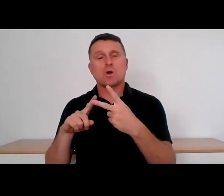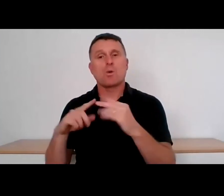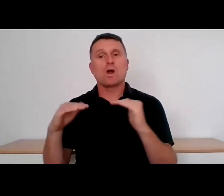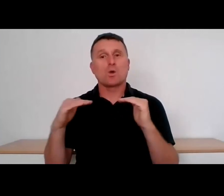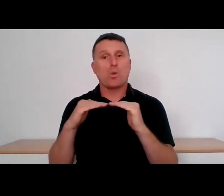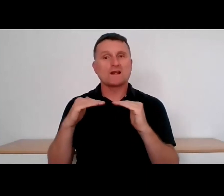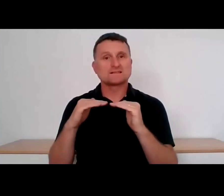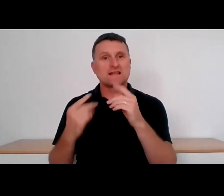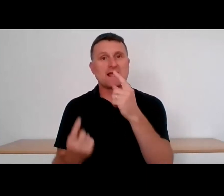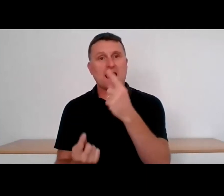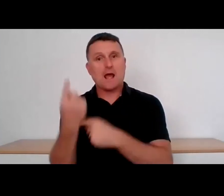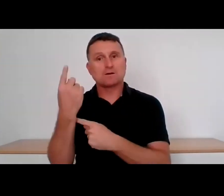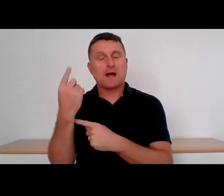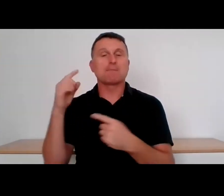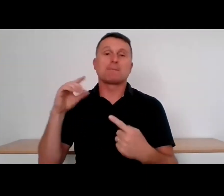is important.